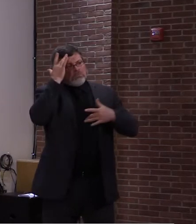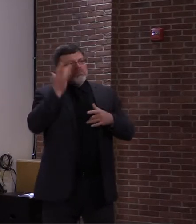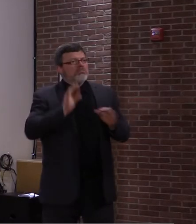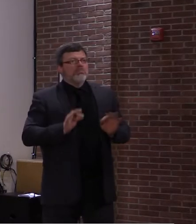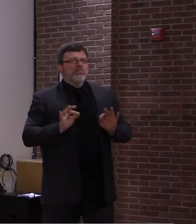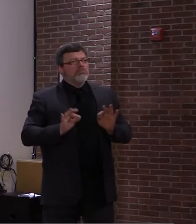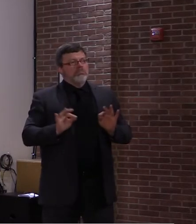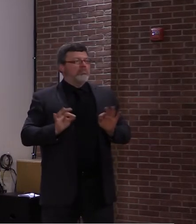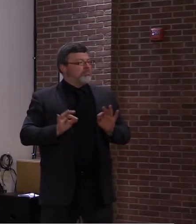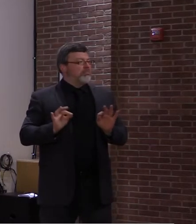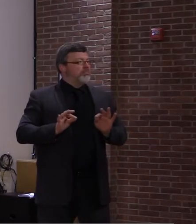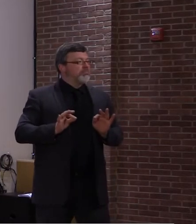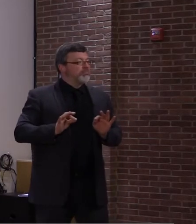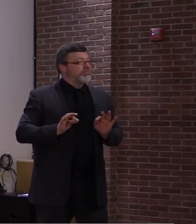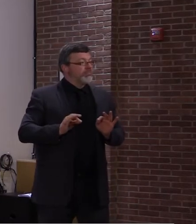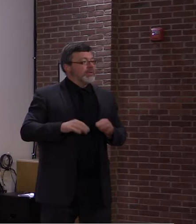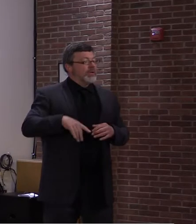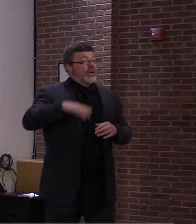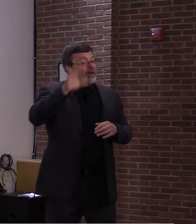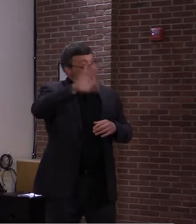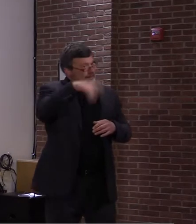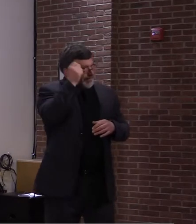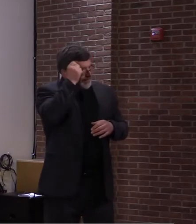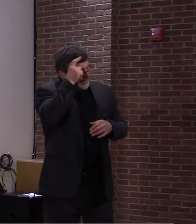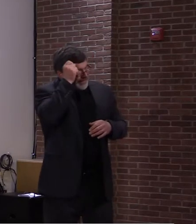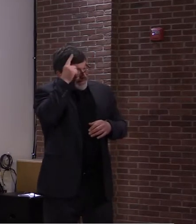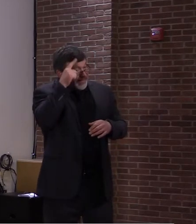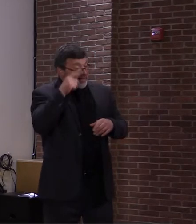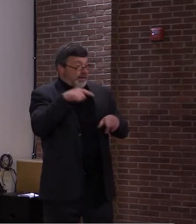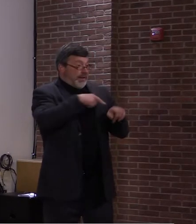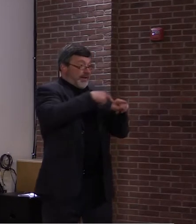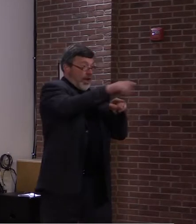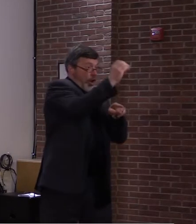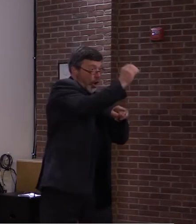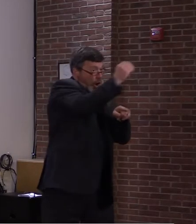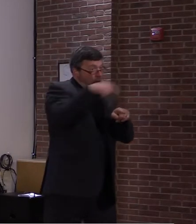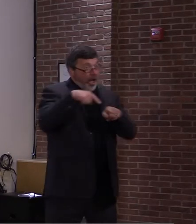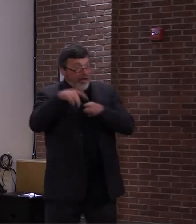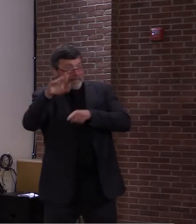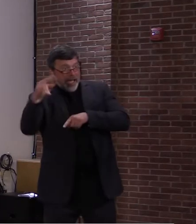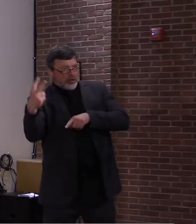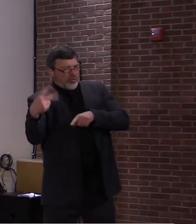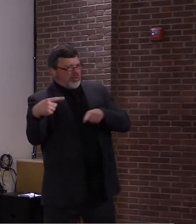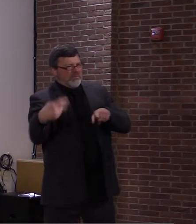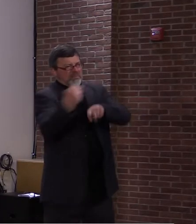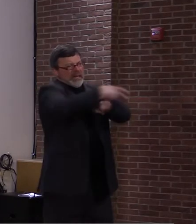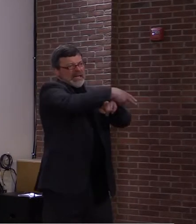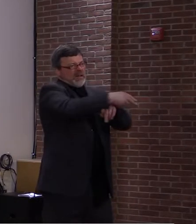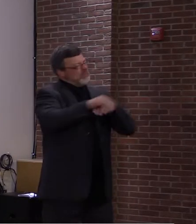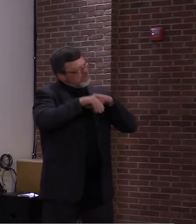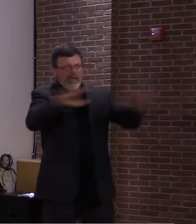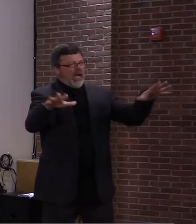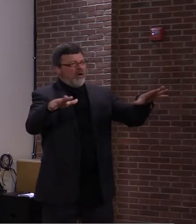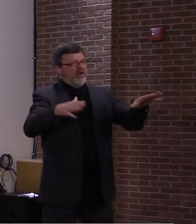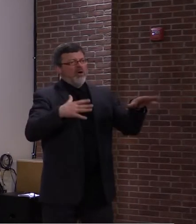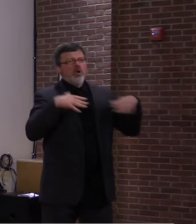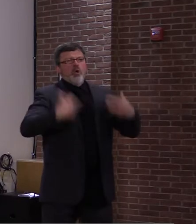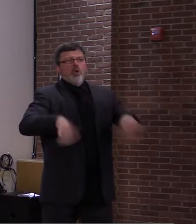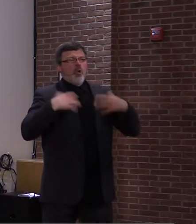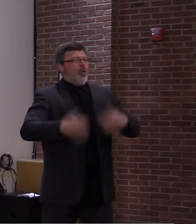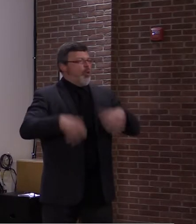much more transmissible than the original Omicron strain. And with our changing behaviors